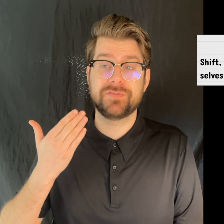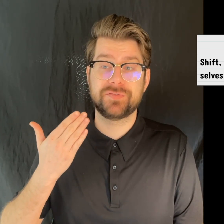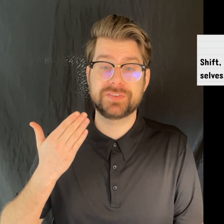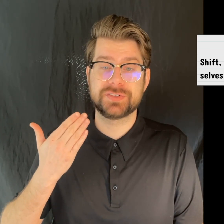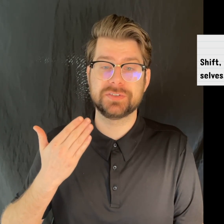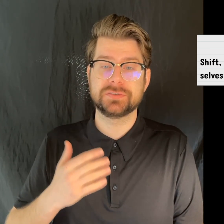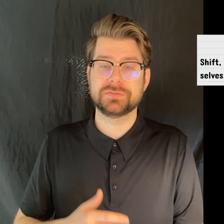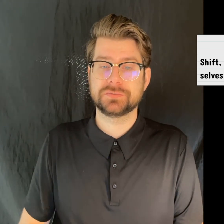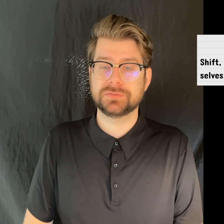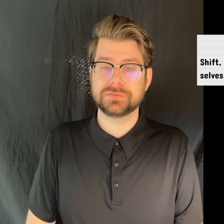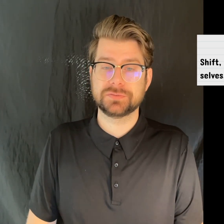lift,